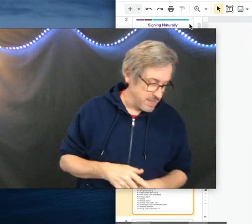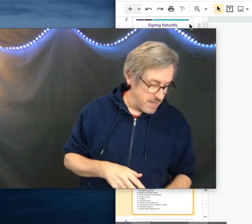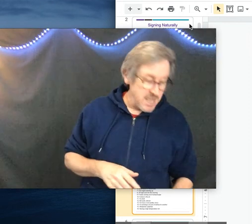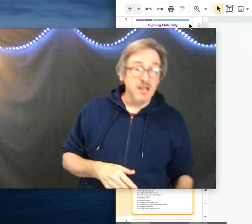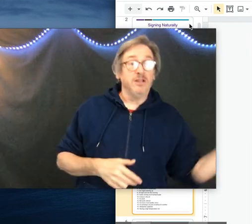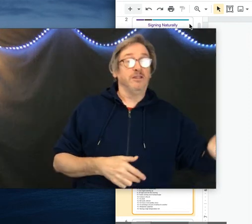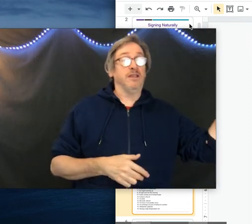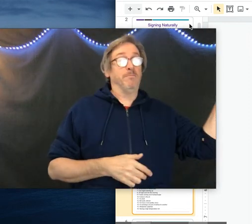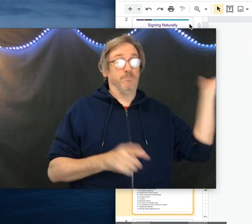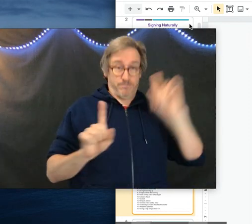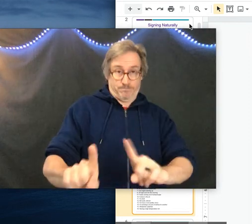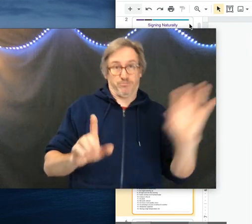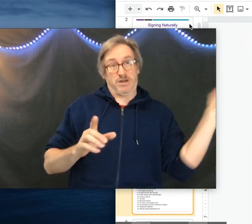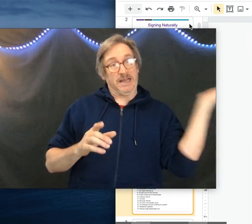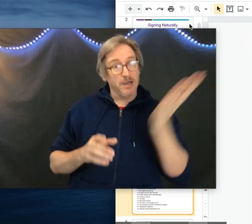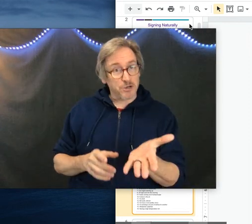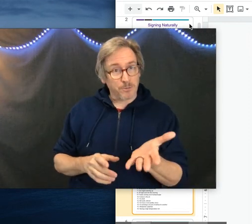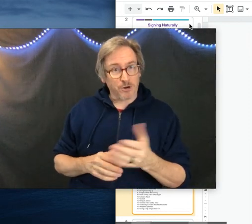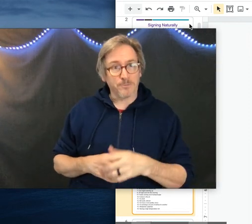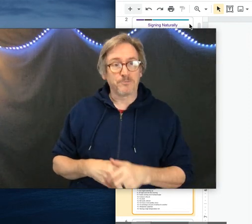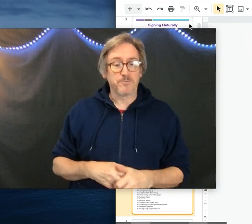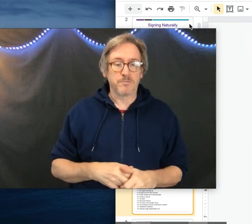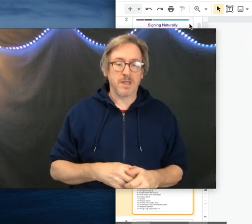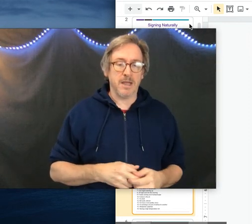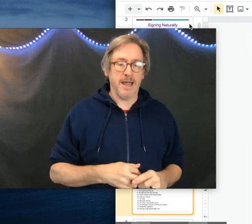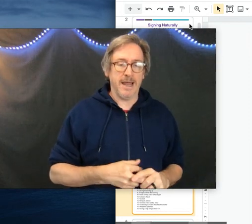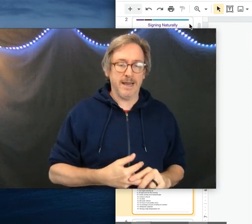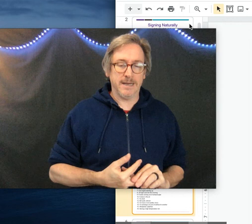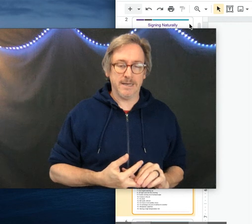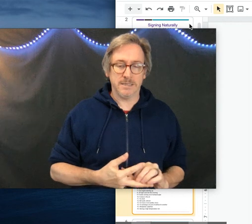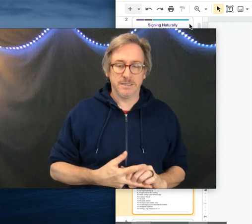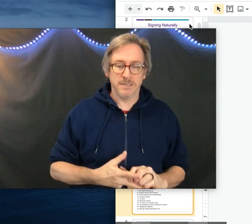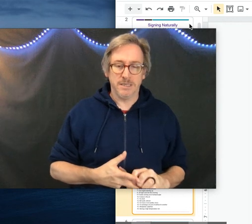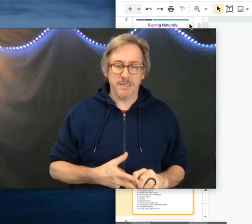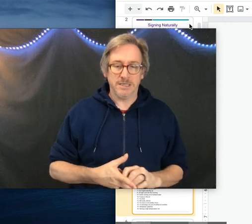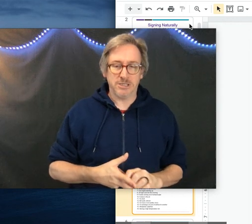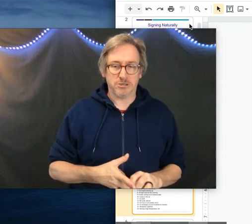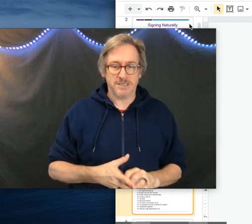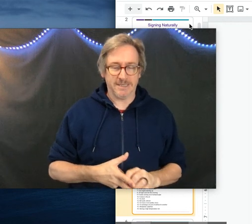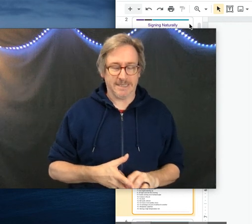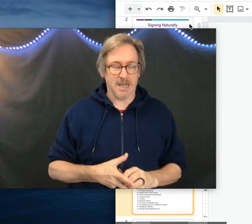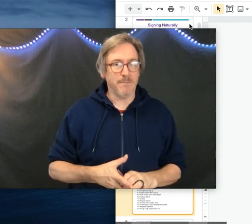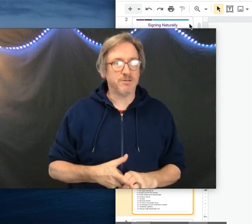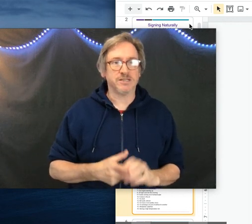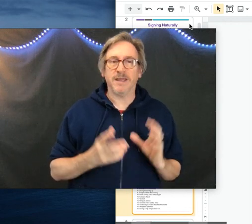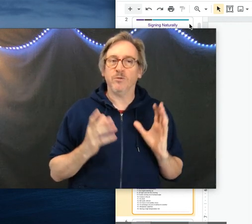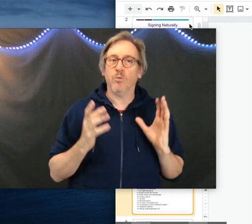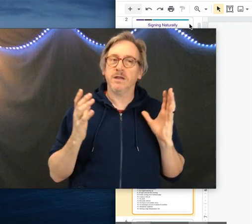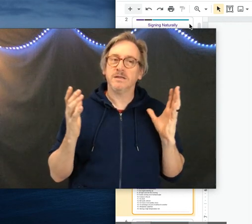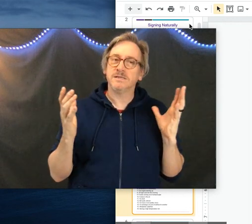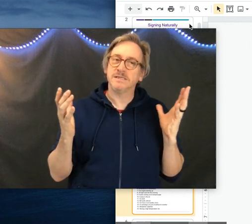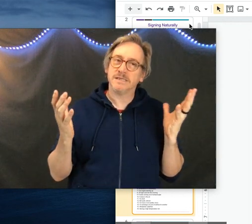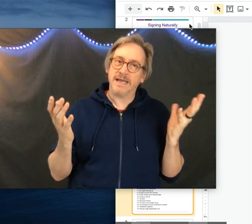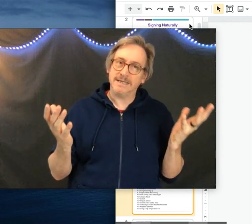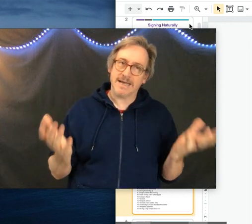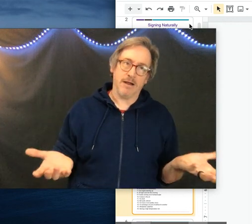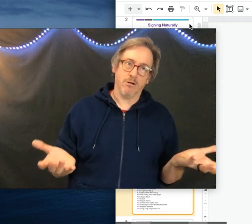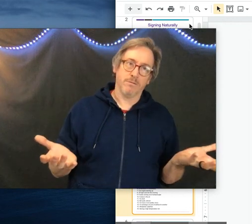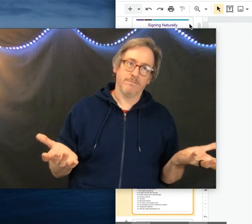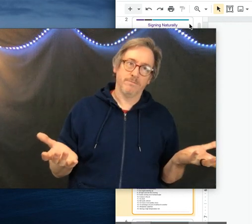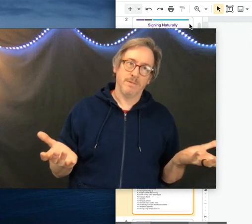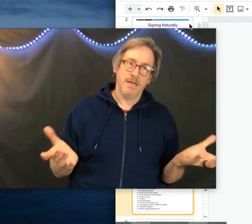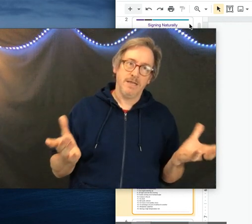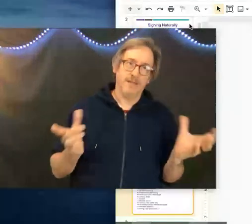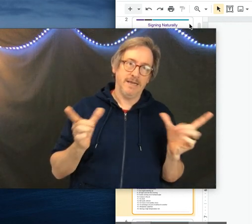police. They bring in an interpreter, and turns out that the cop just made one slight